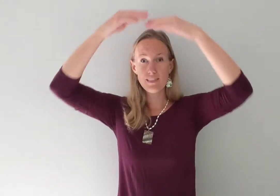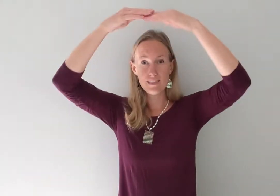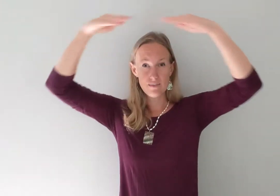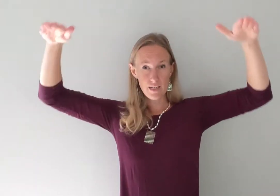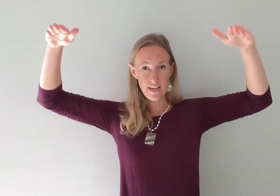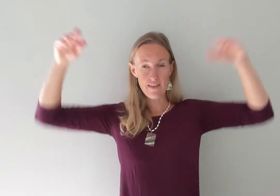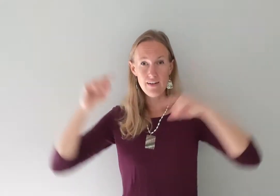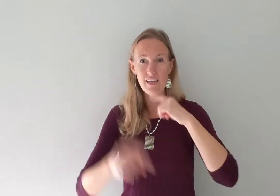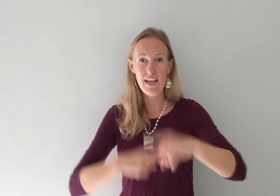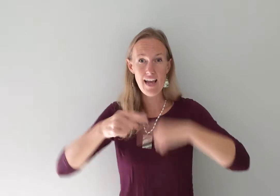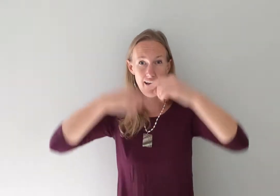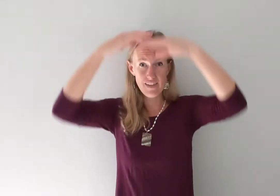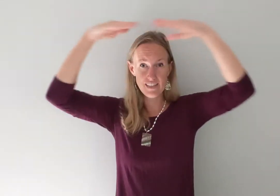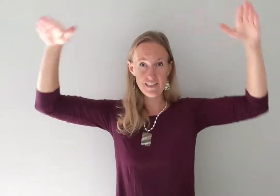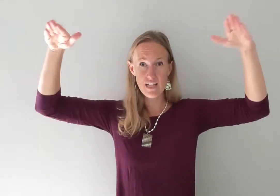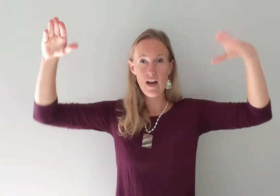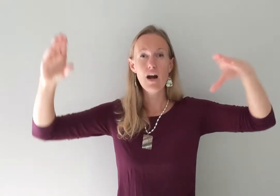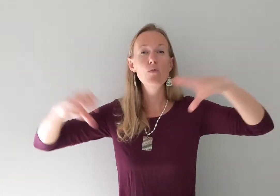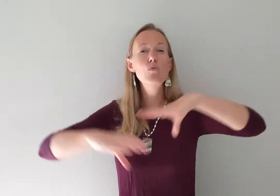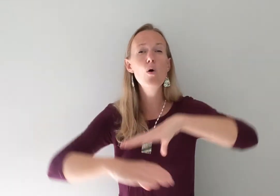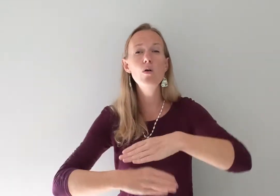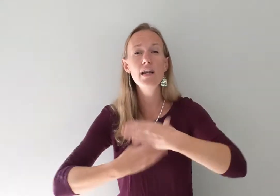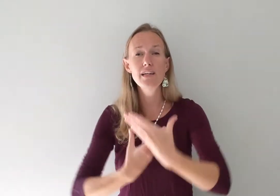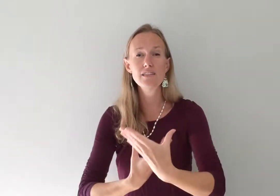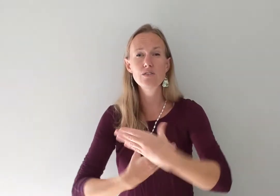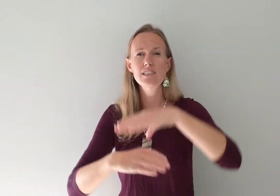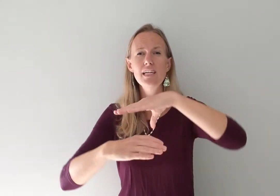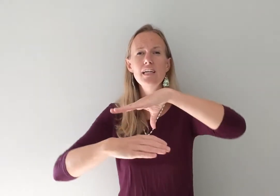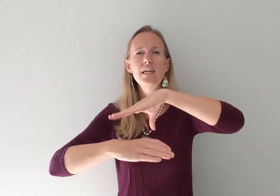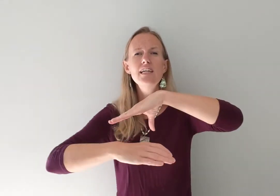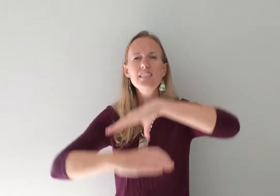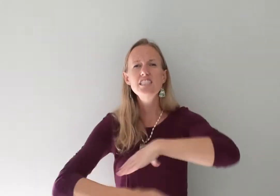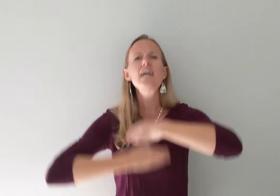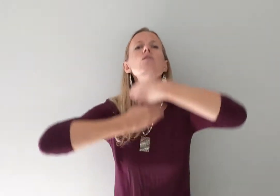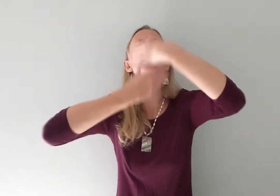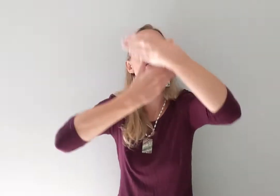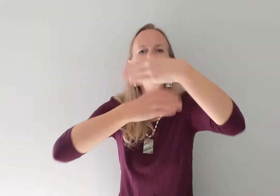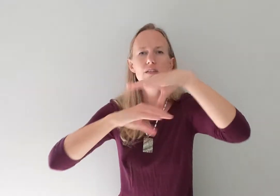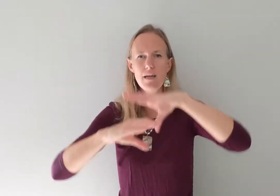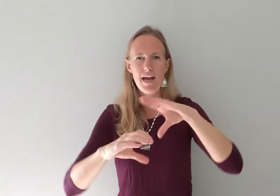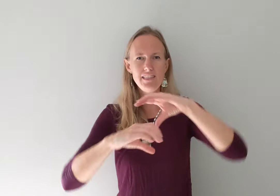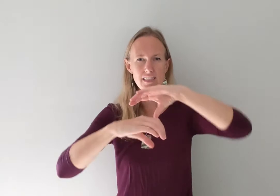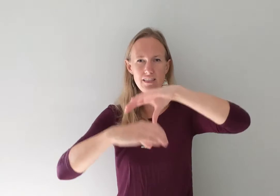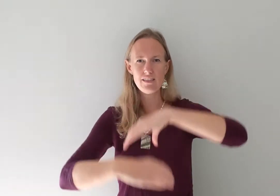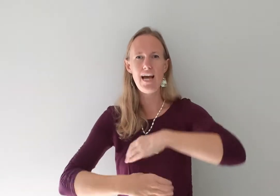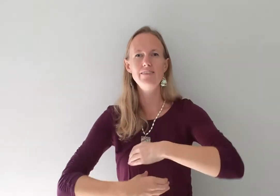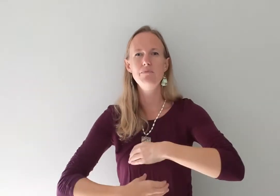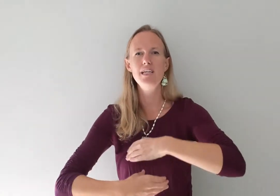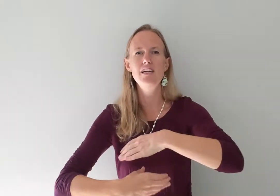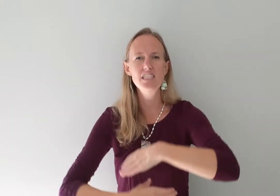one another. Okay, heavens are roaring, so it's like shouting, you know, like imagine you have something here and it